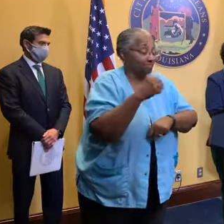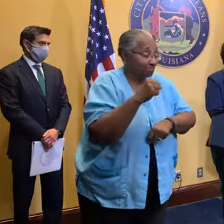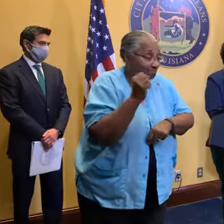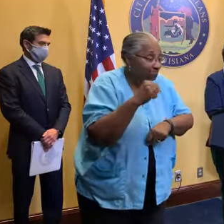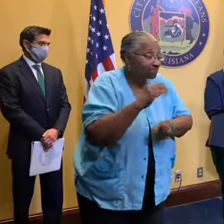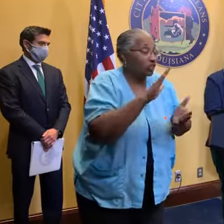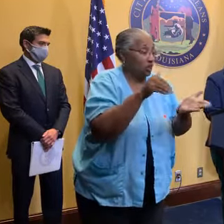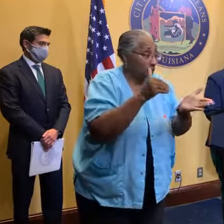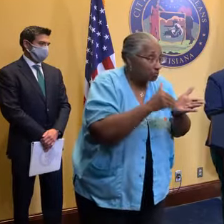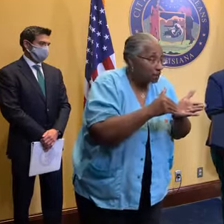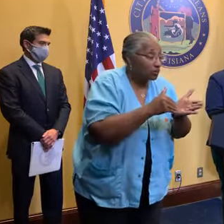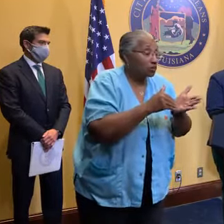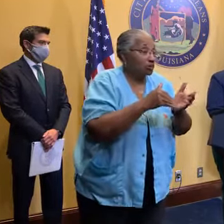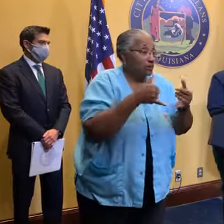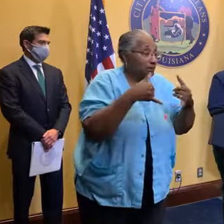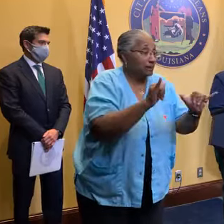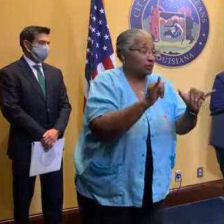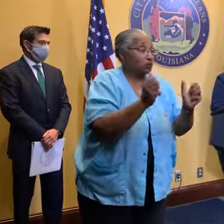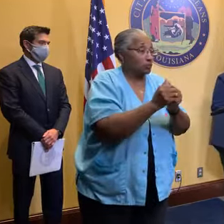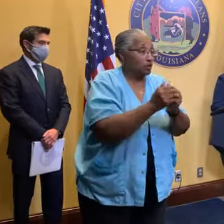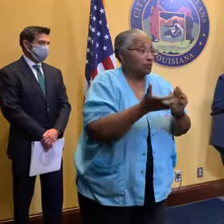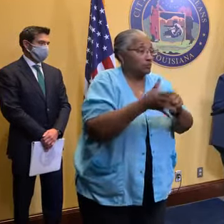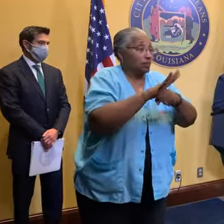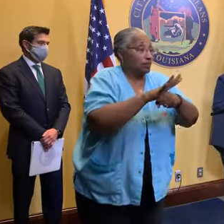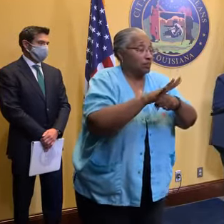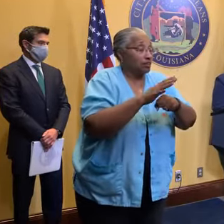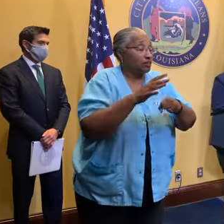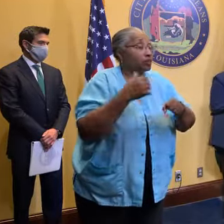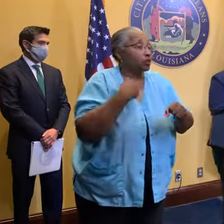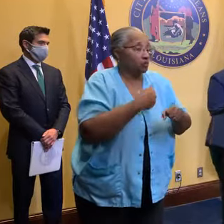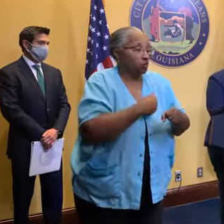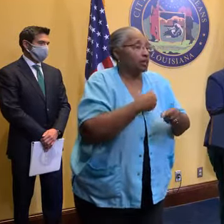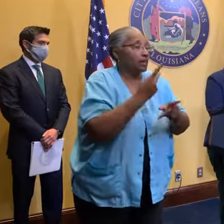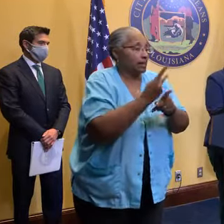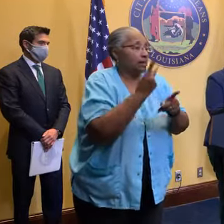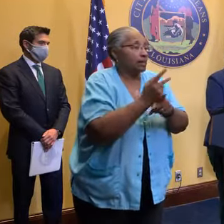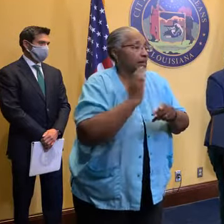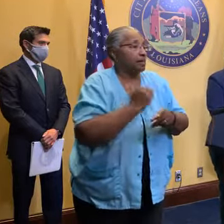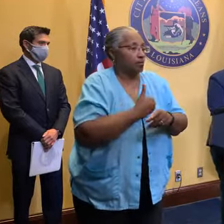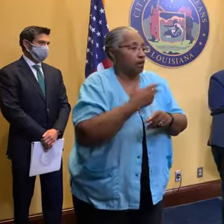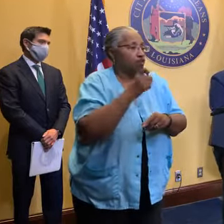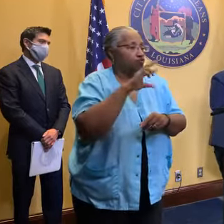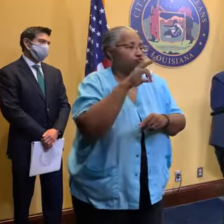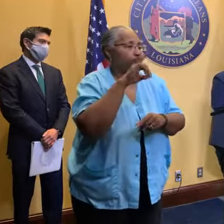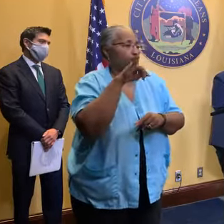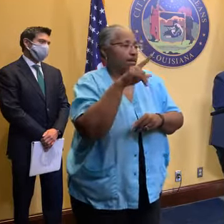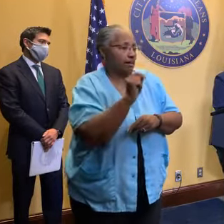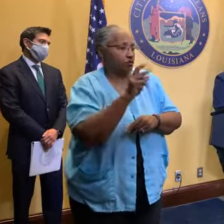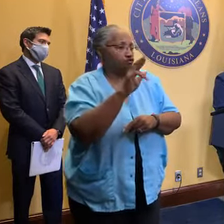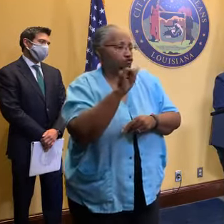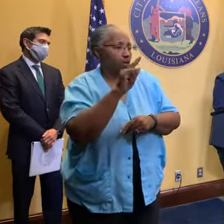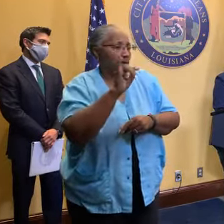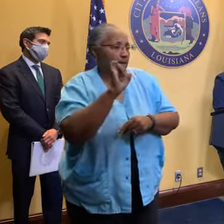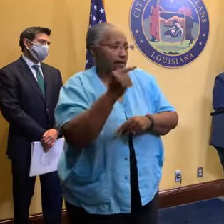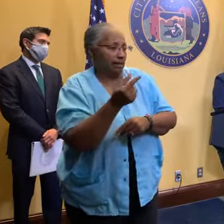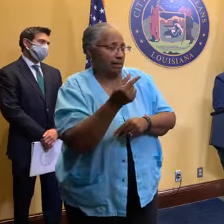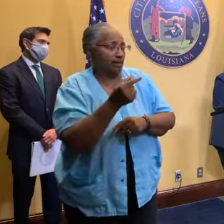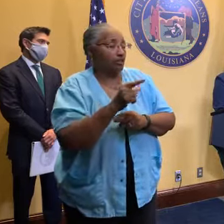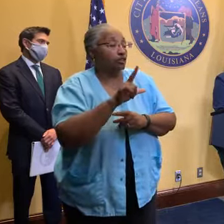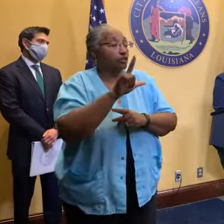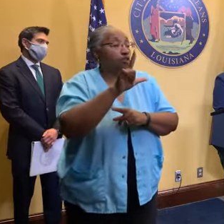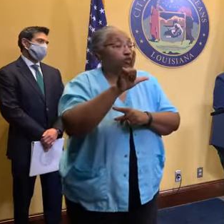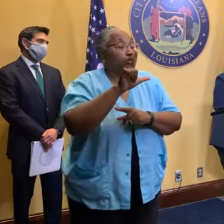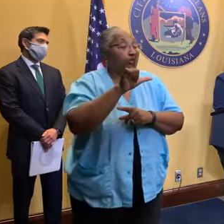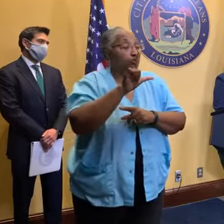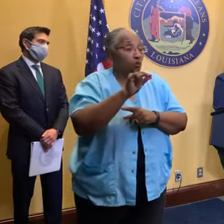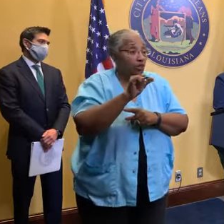midst of the pandemic, we were not downgraded. Something to be proud of. The 2021 budget package we presented